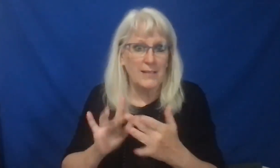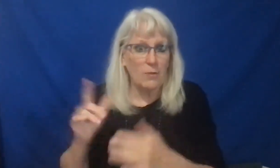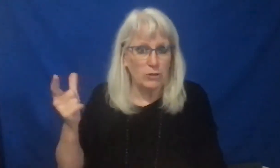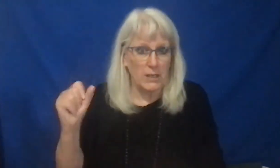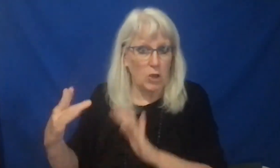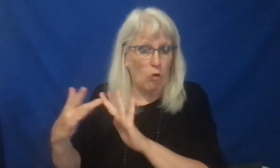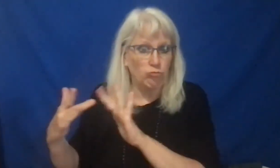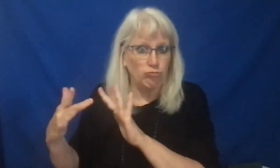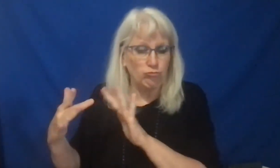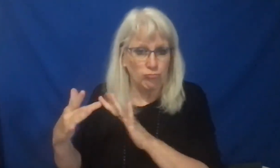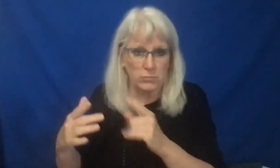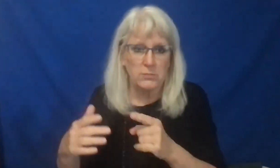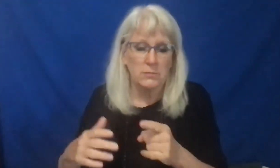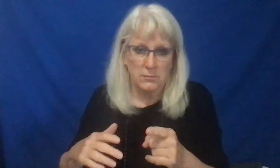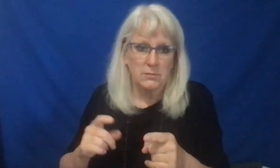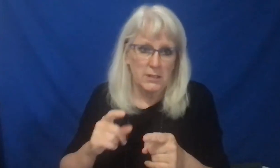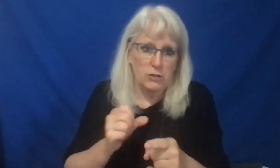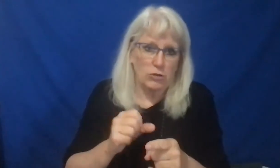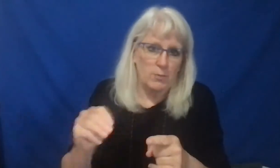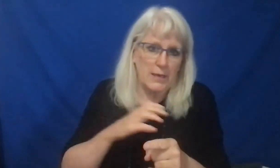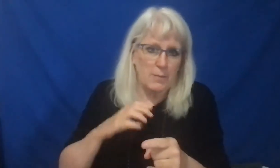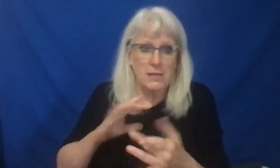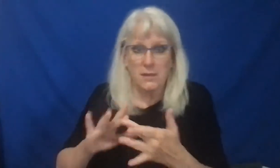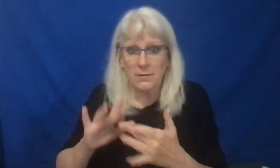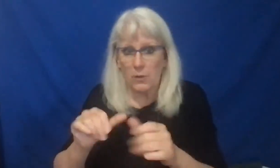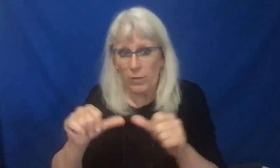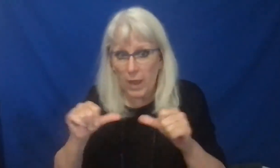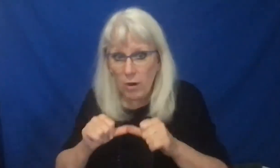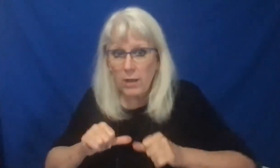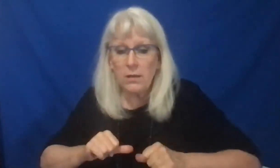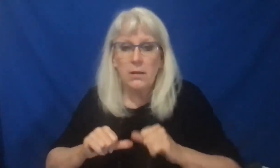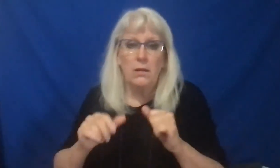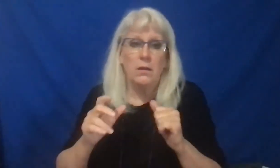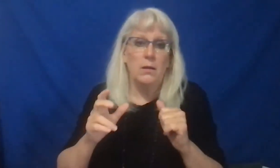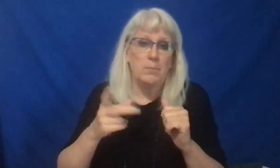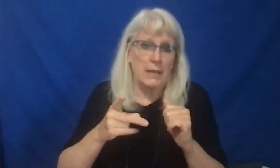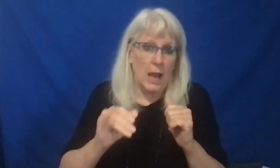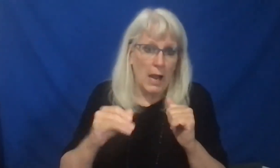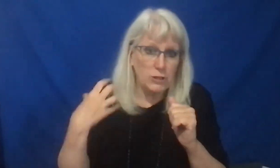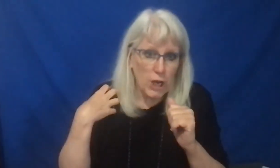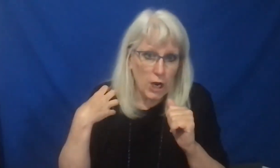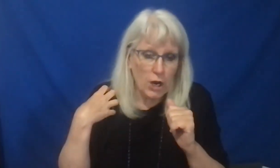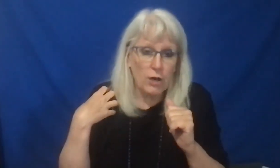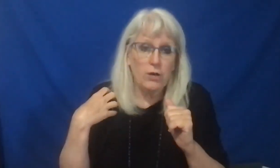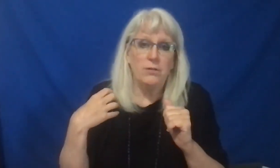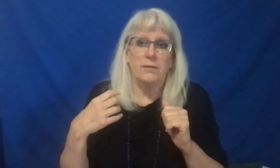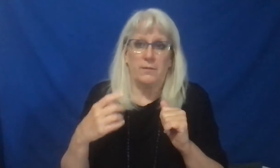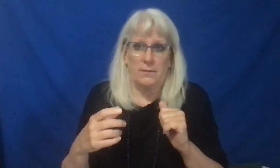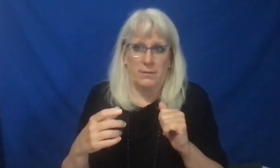New Media Committee has been in contact with the area public information chair from Portland area intergroup, and also the general